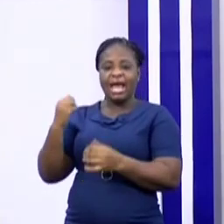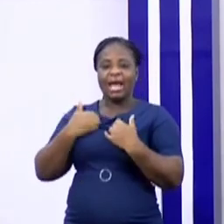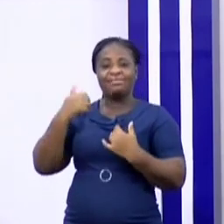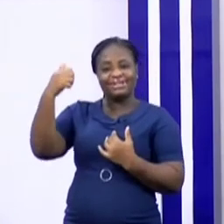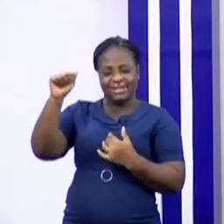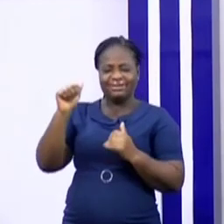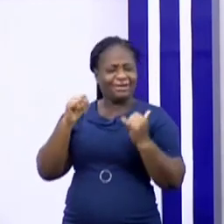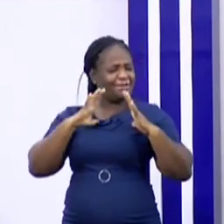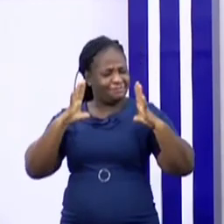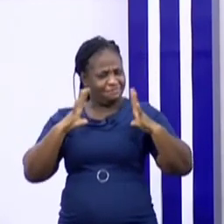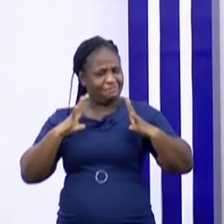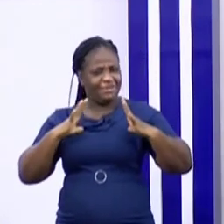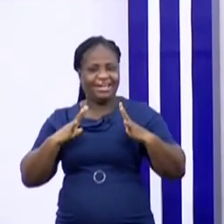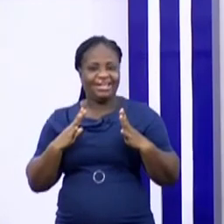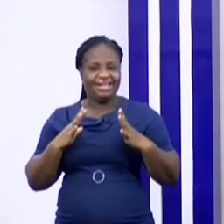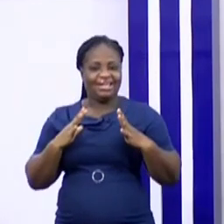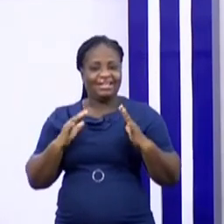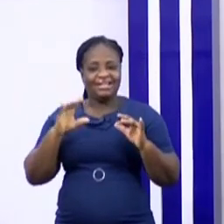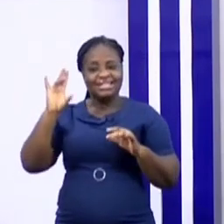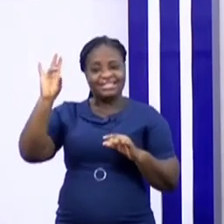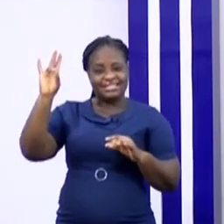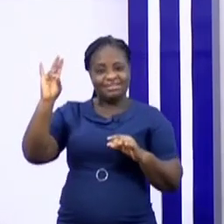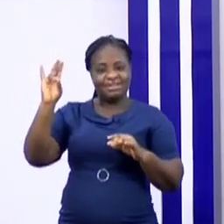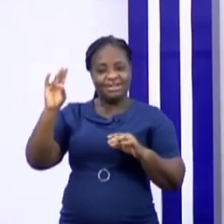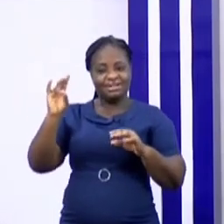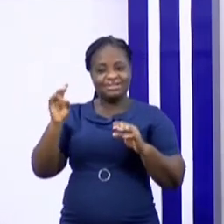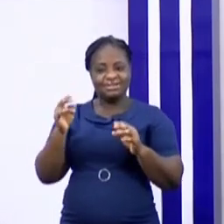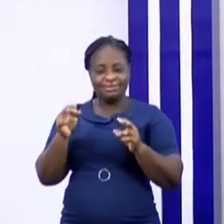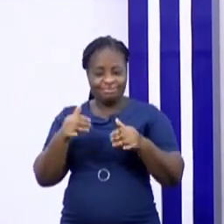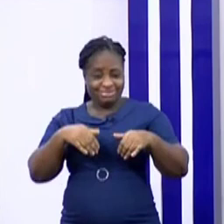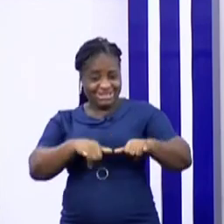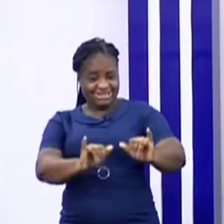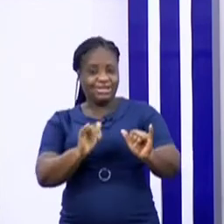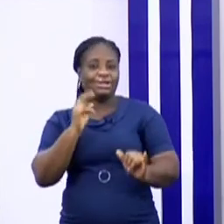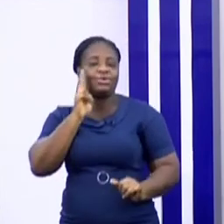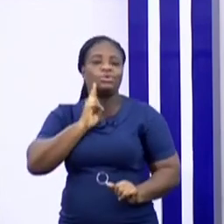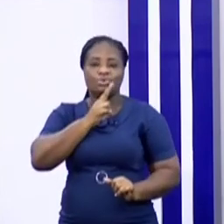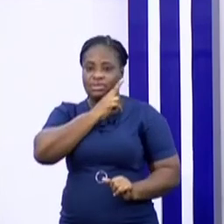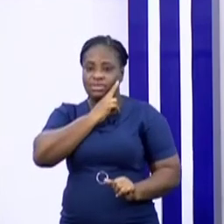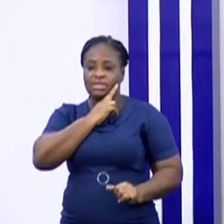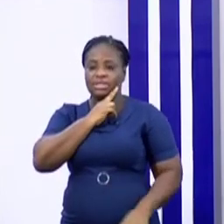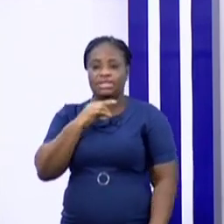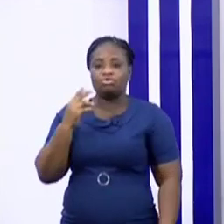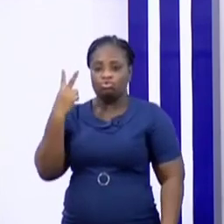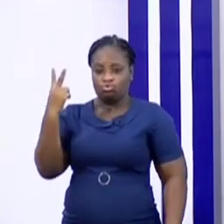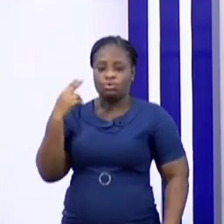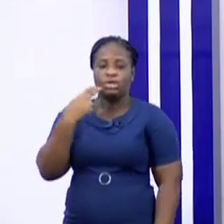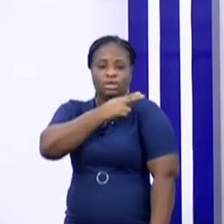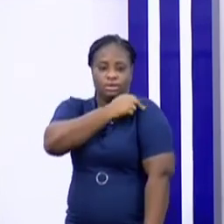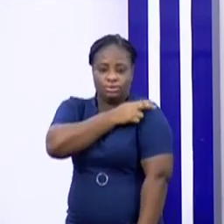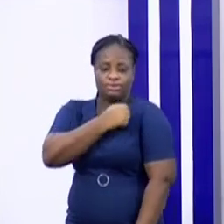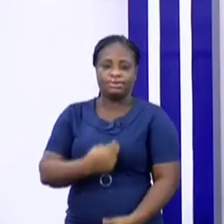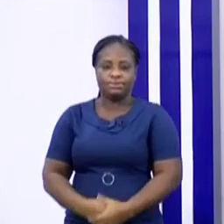are stable on treatment. 7 of them are still managed from the hotel where they are, and 2 are in the hospitals.